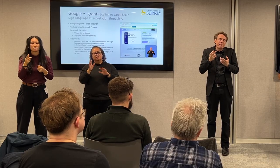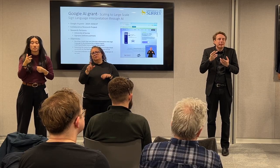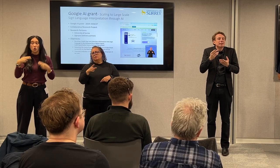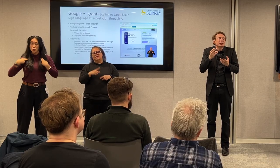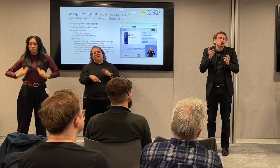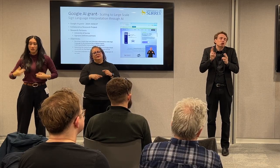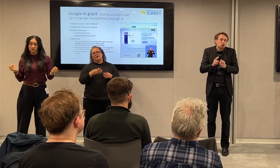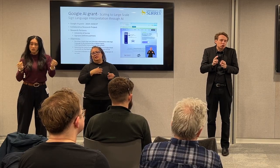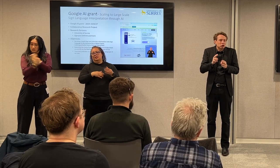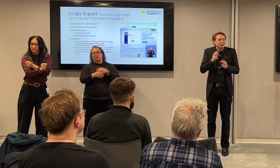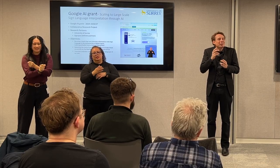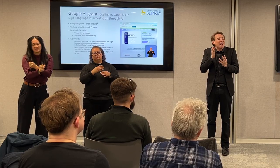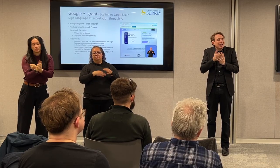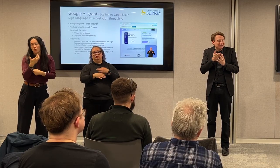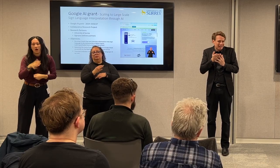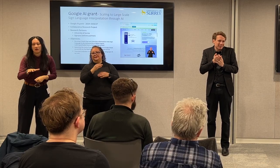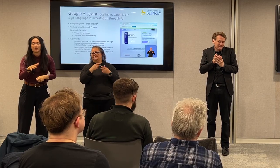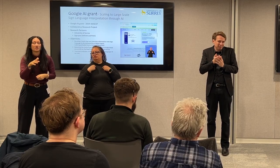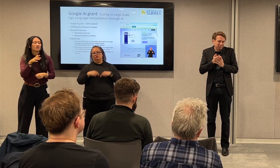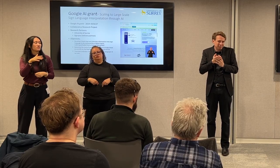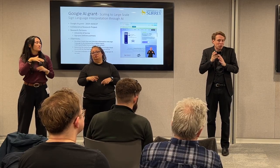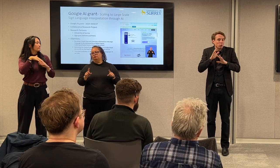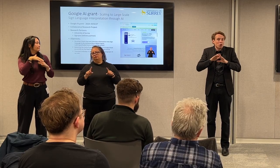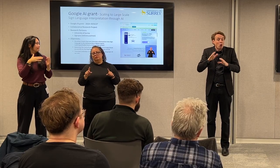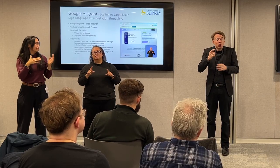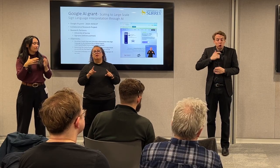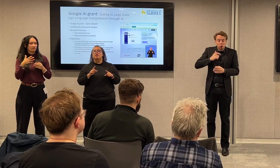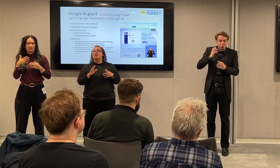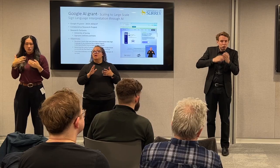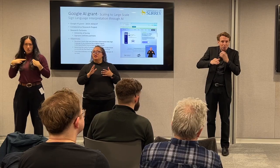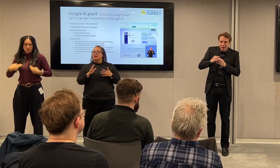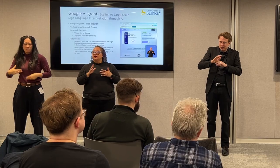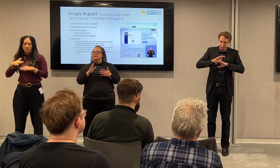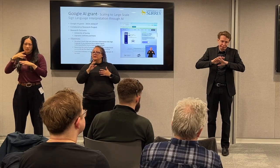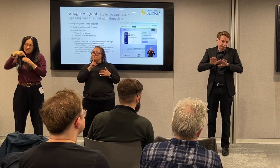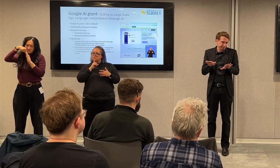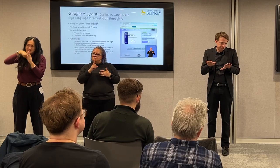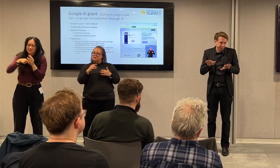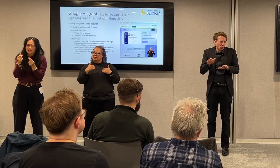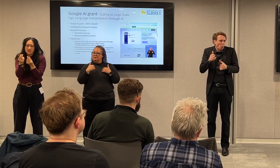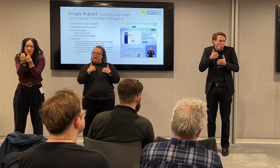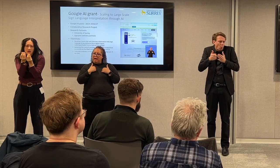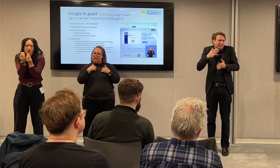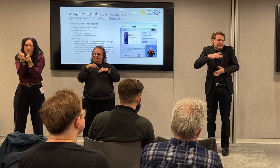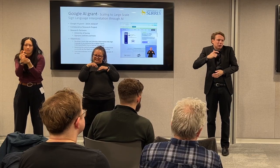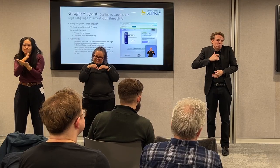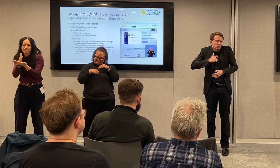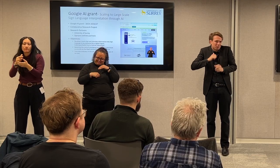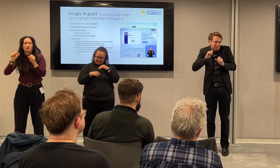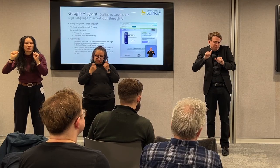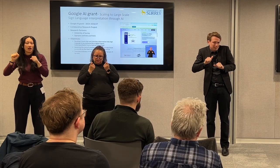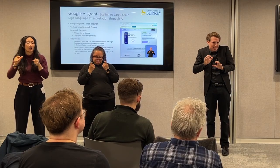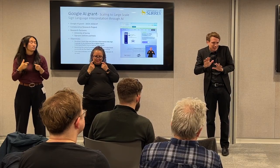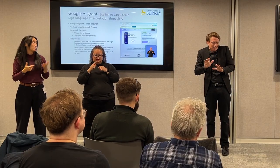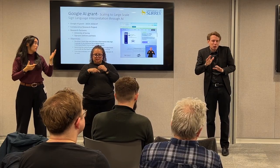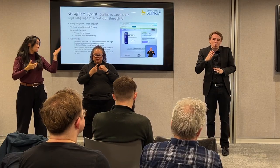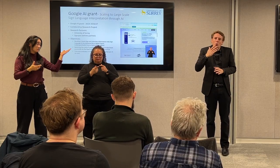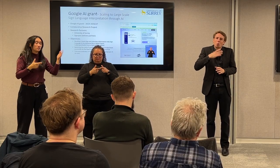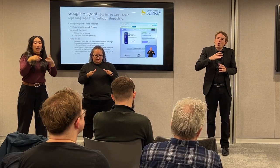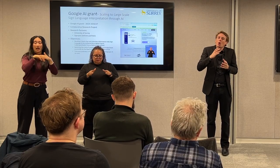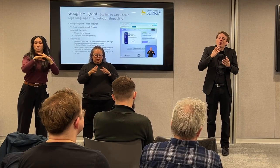do that. The subtleties of human interpreting and translation will always have its place, but this is about trying to increase